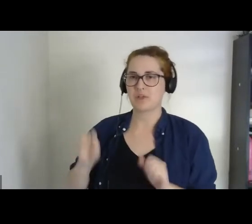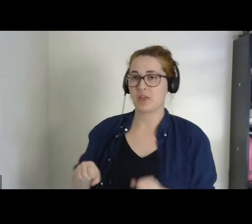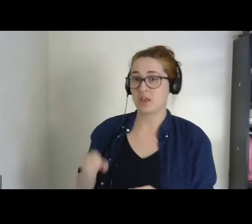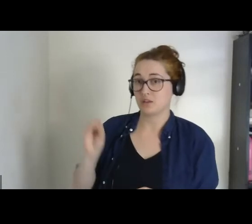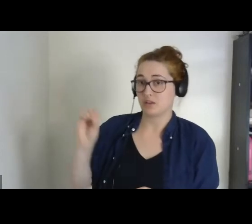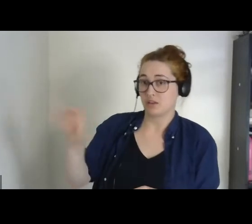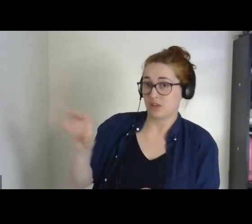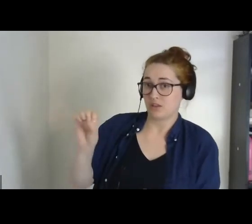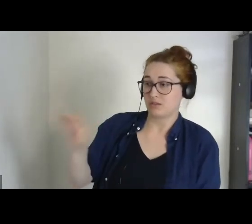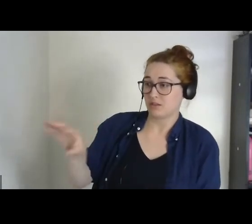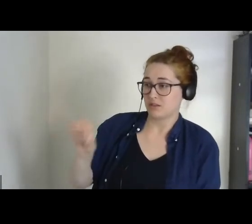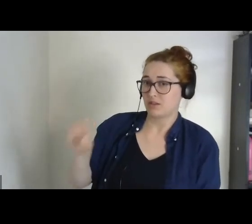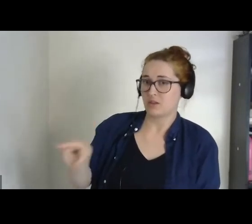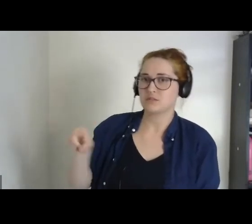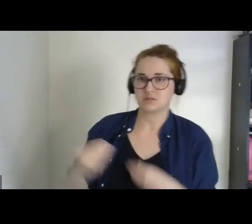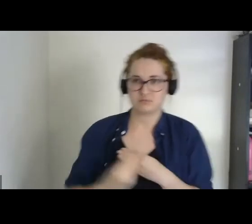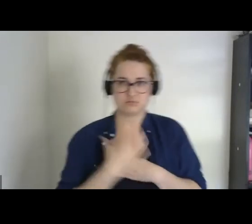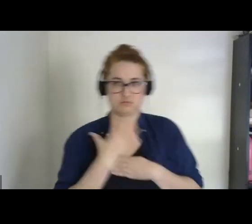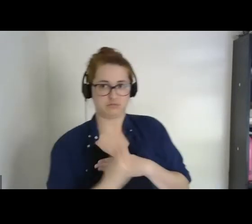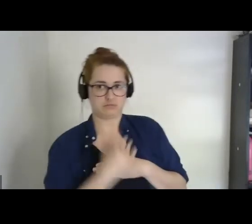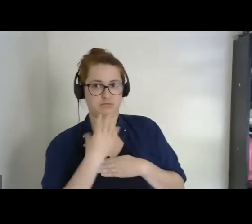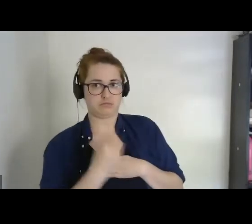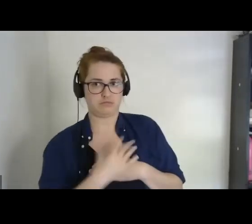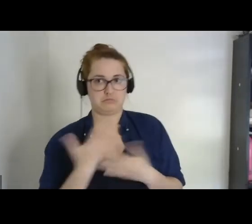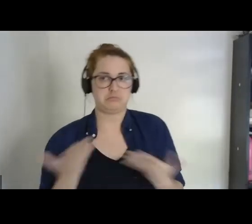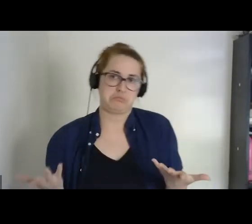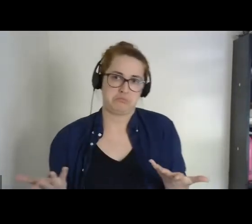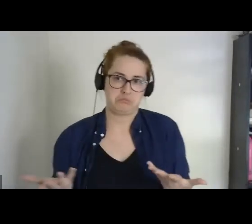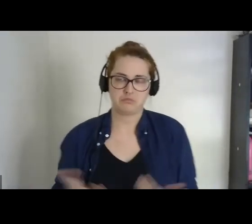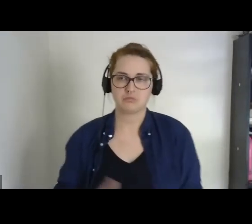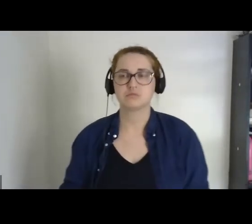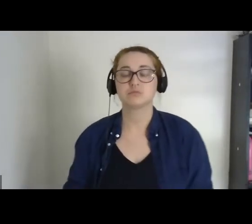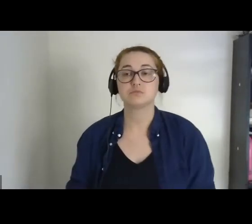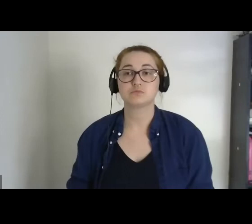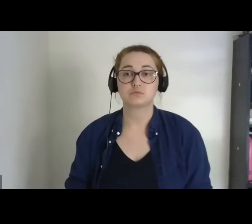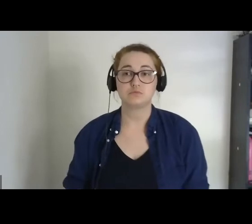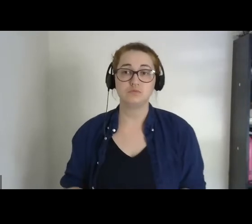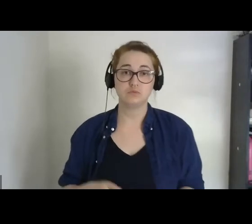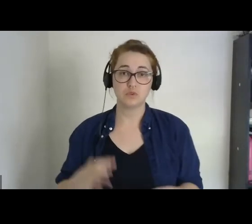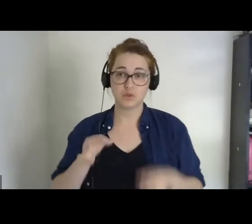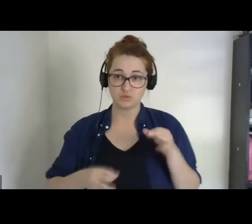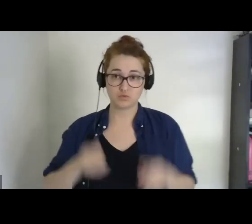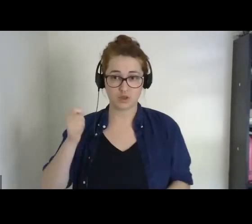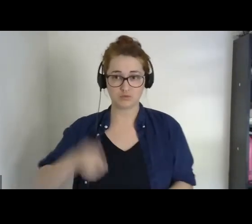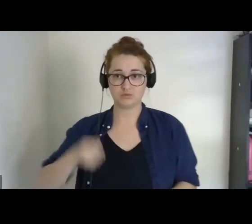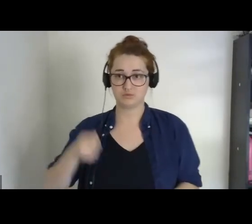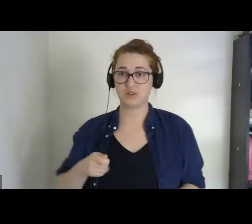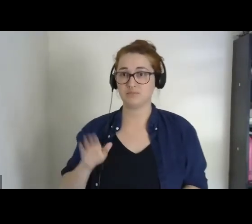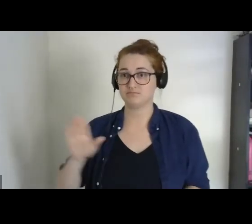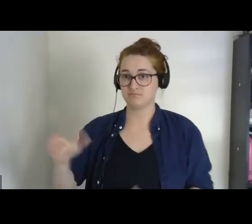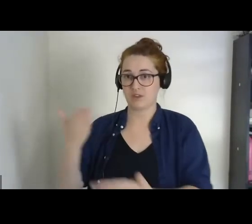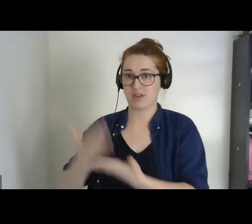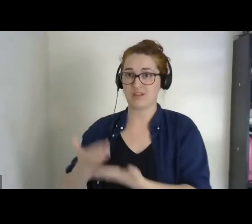she was more easily influenced by people's suggestions. The trial judge didn't accept these submissions